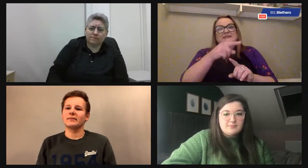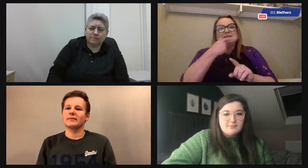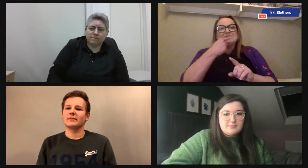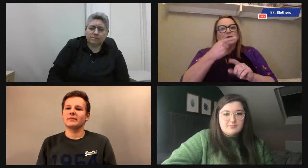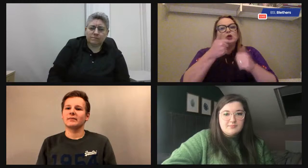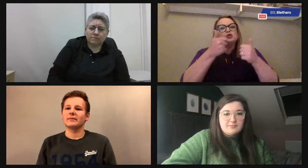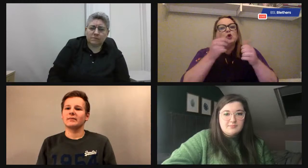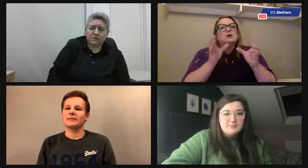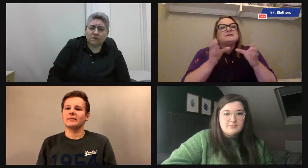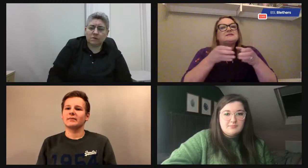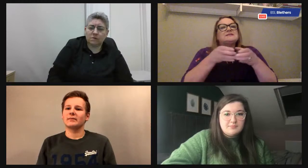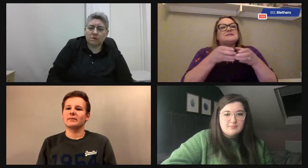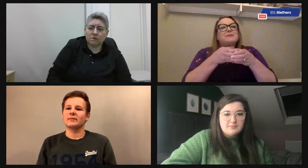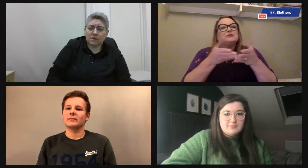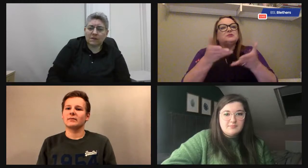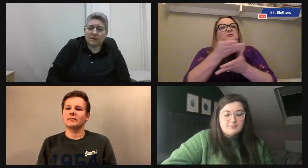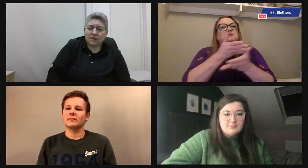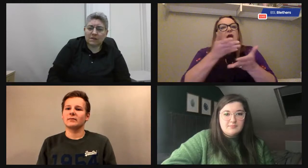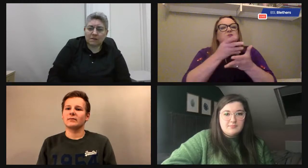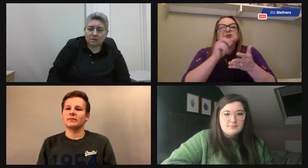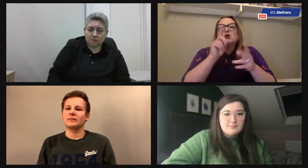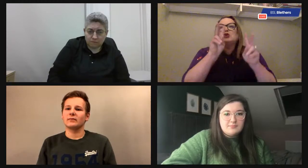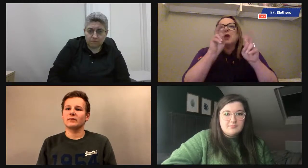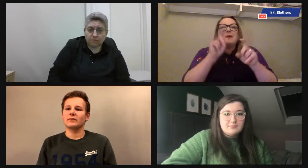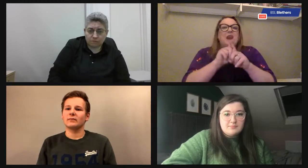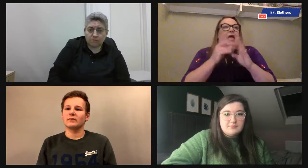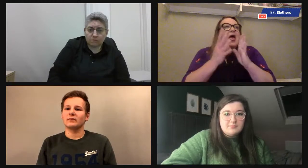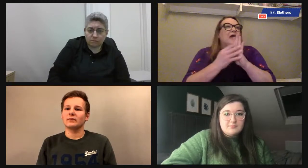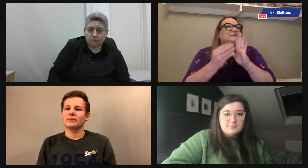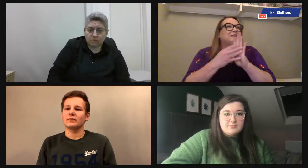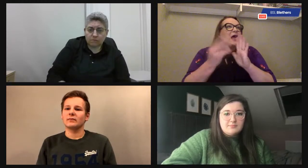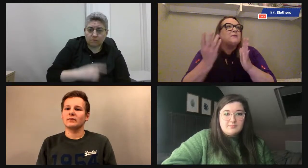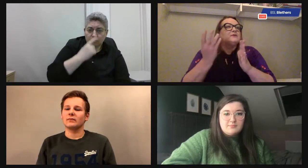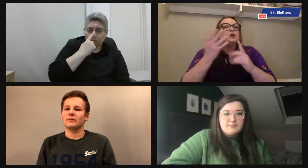pastoral care tutor with or their main teacher, can they come to DRP?